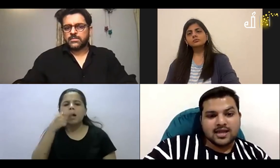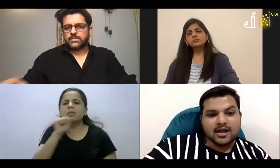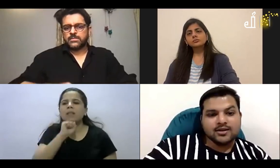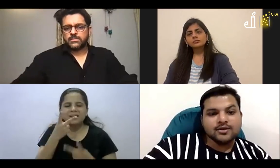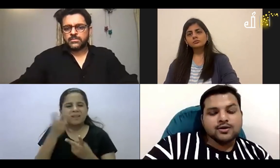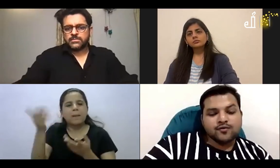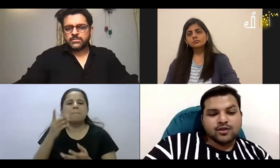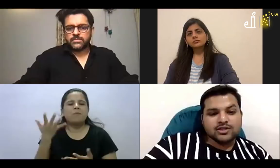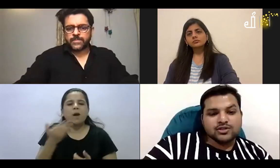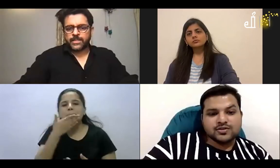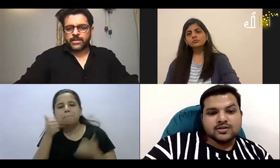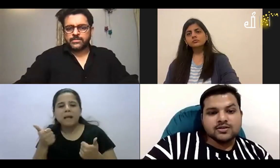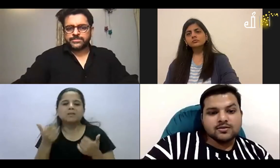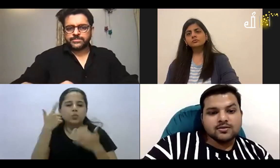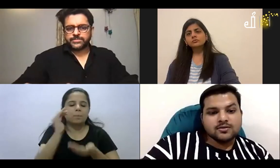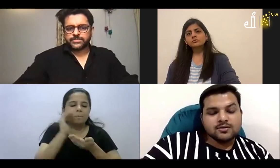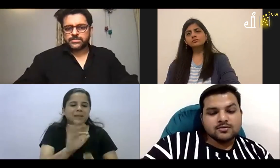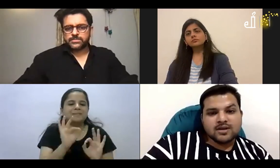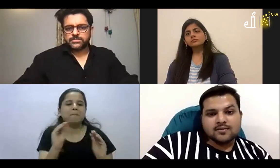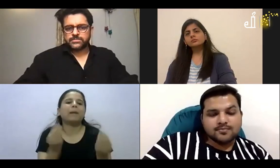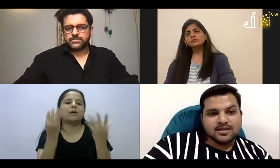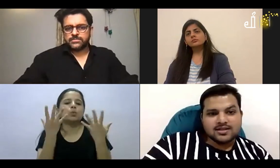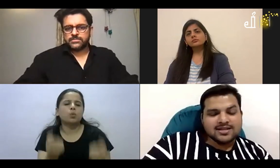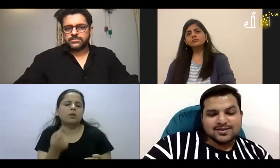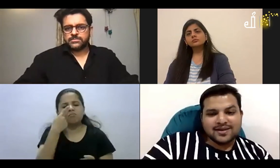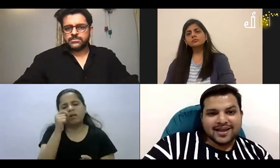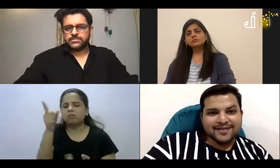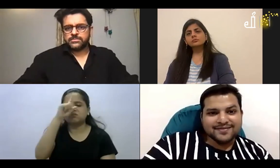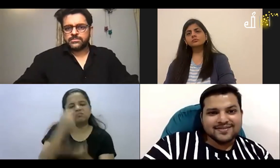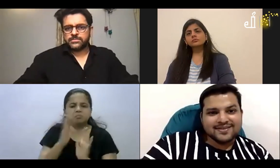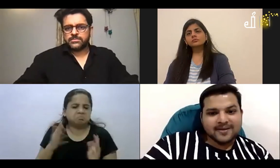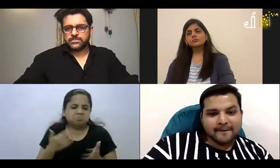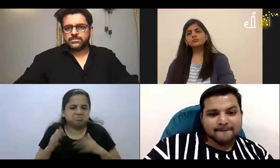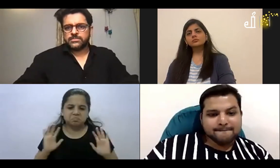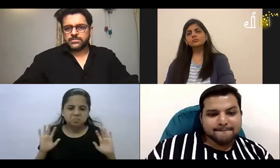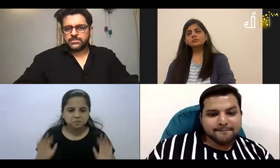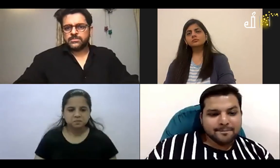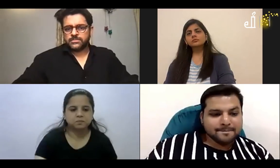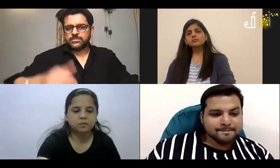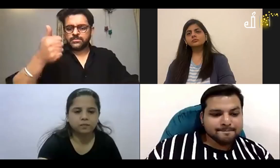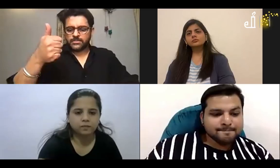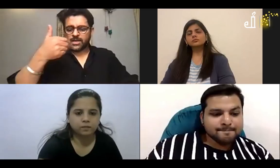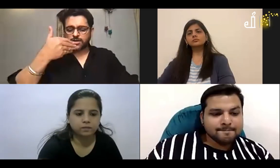that they can for their children. And that's all I have.